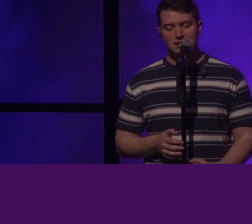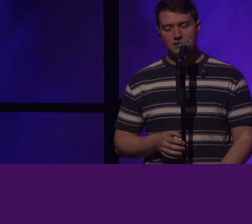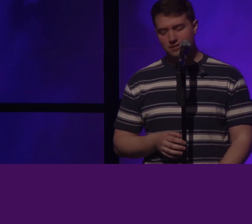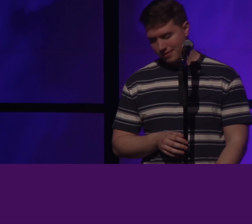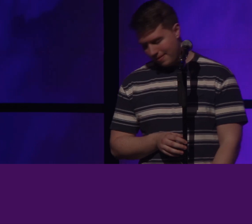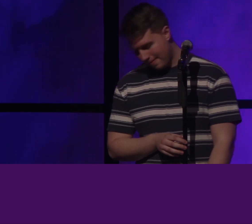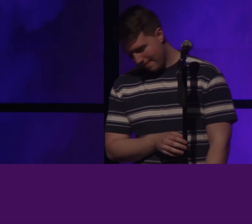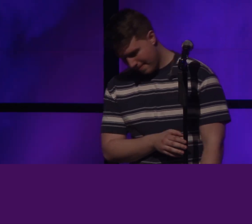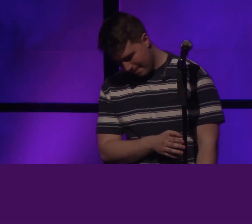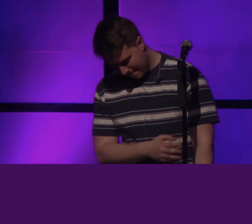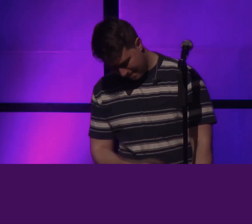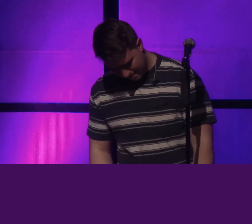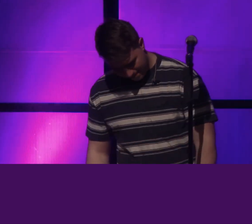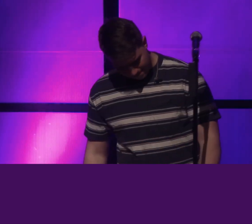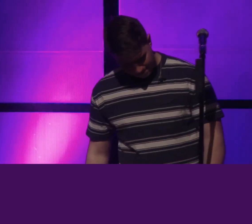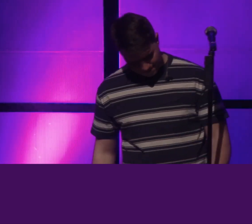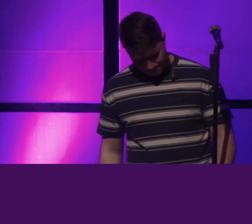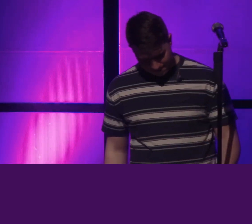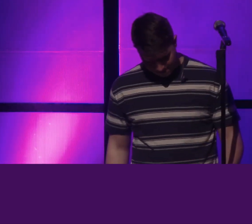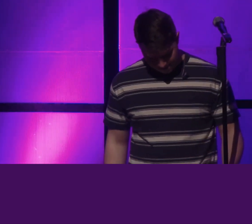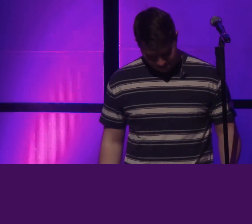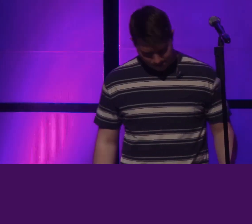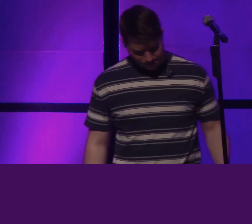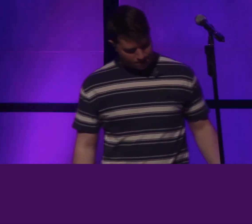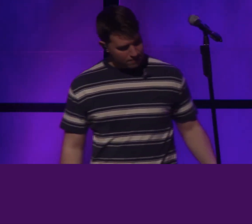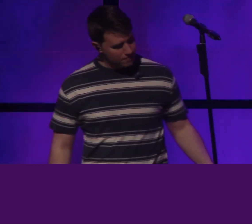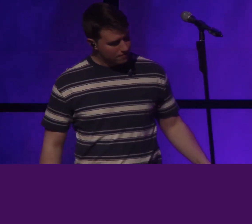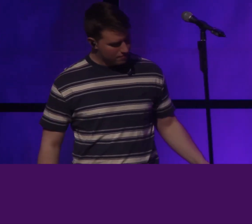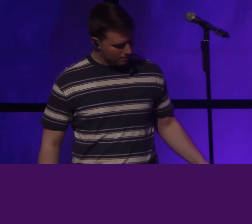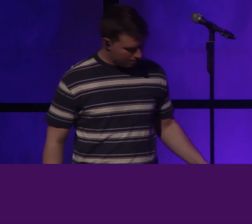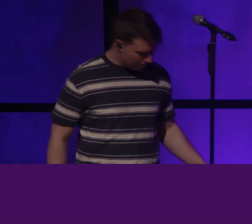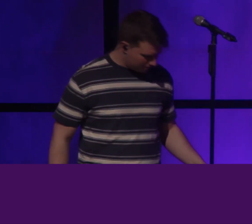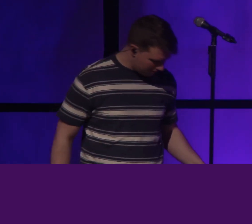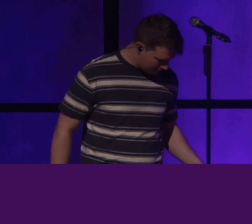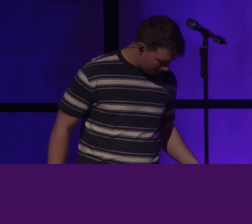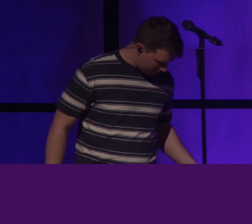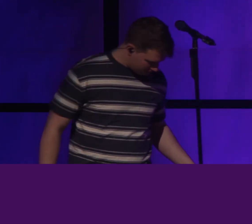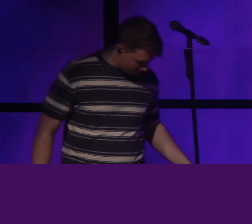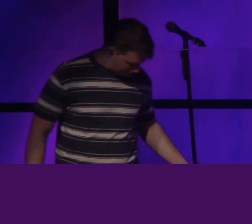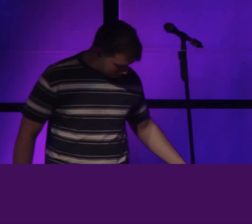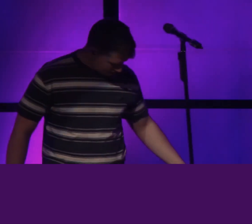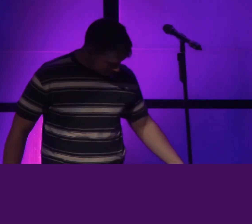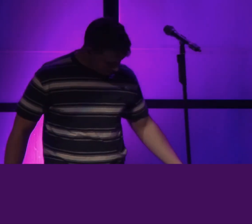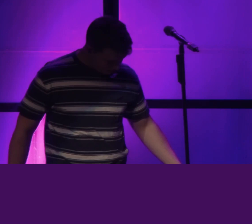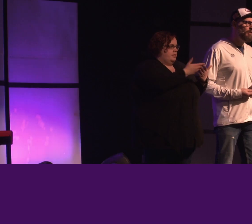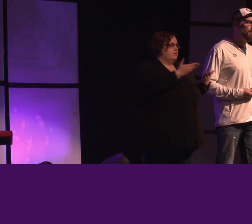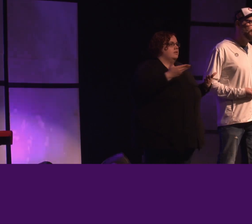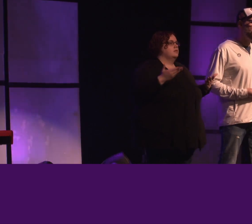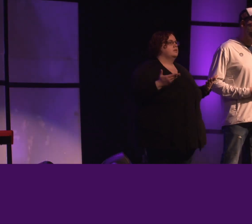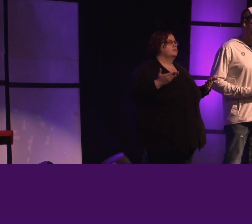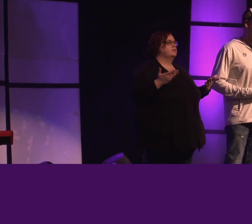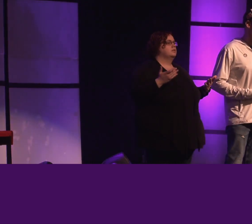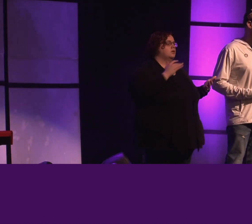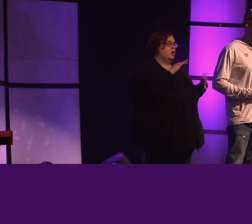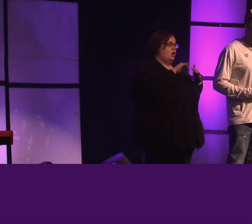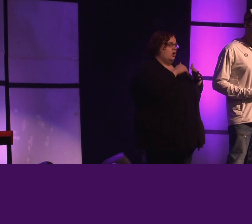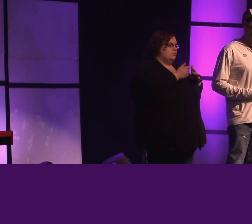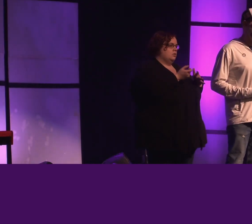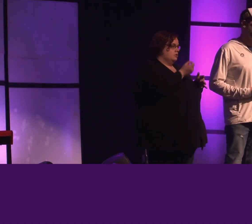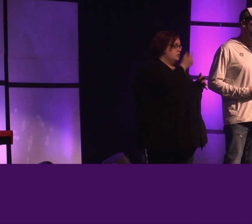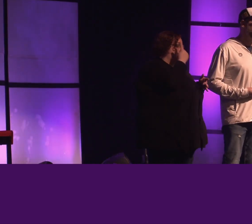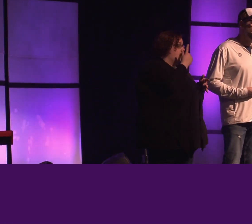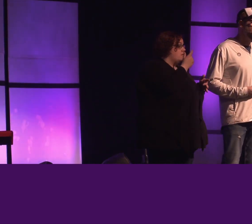hands. God of all creation, all people, of all living things, of all that we understand and